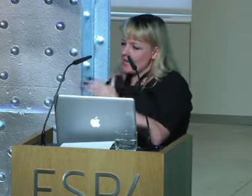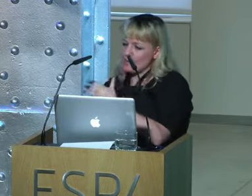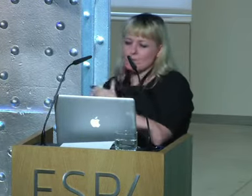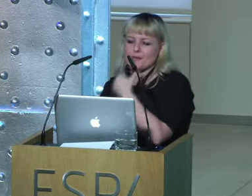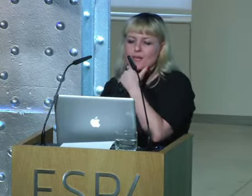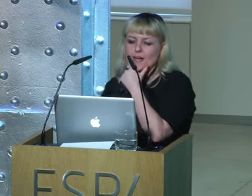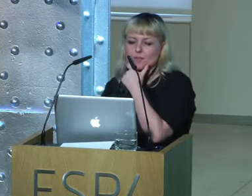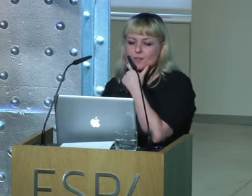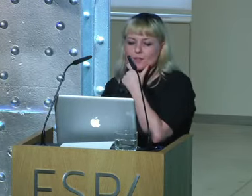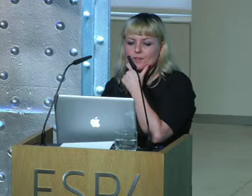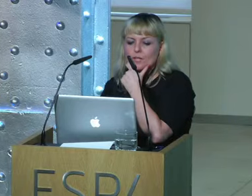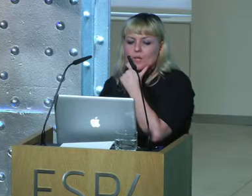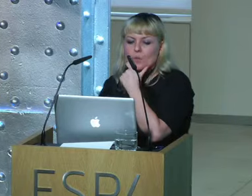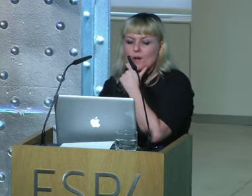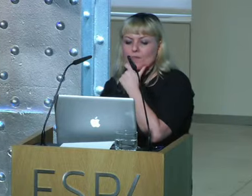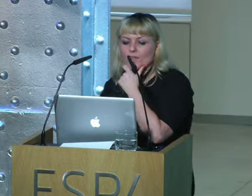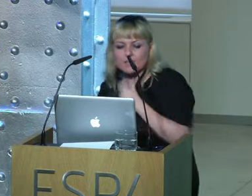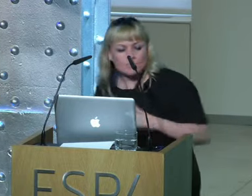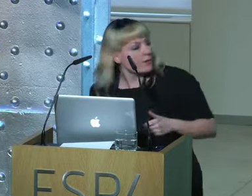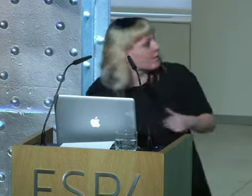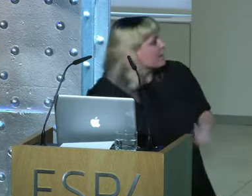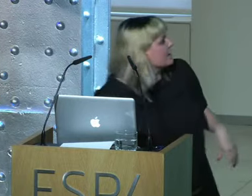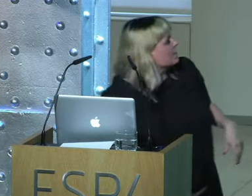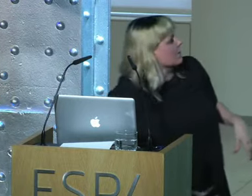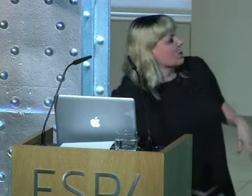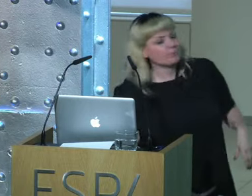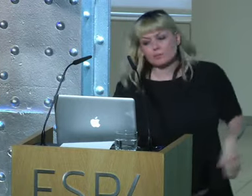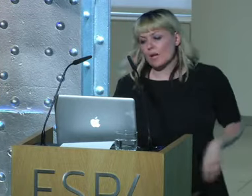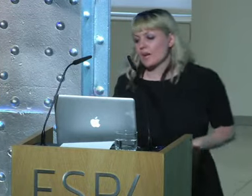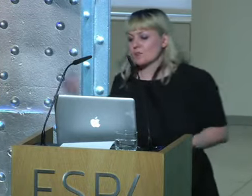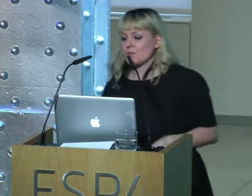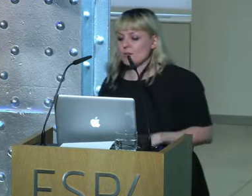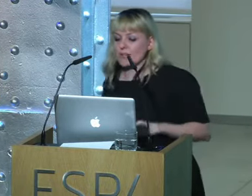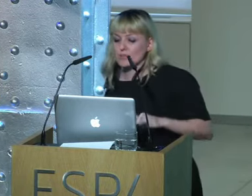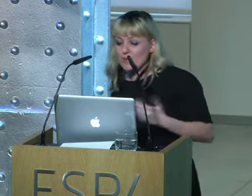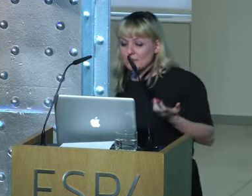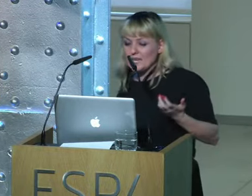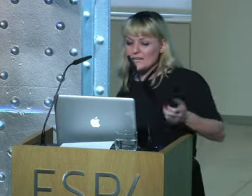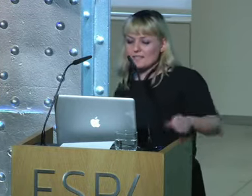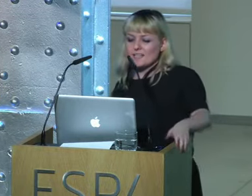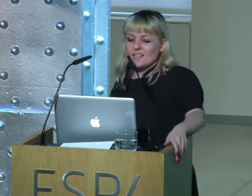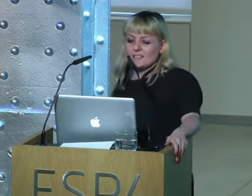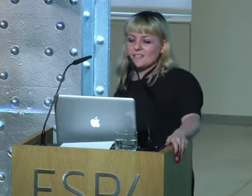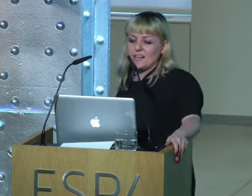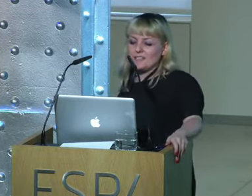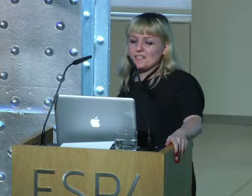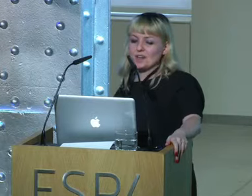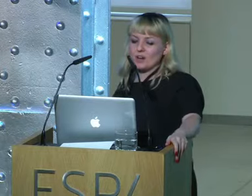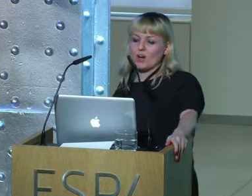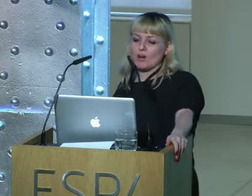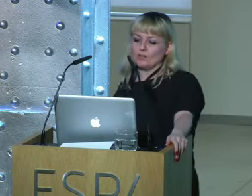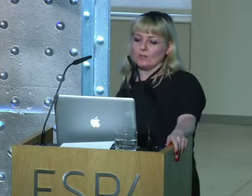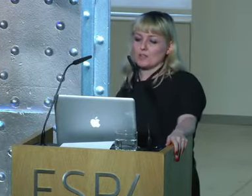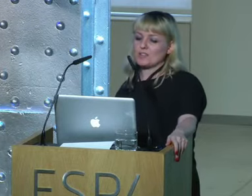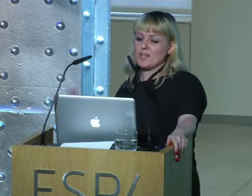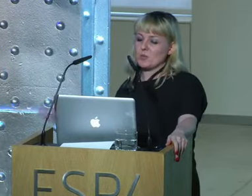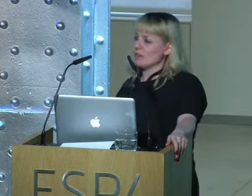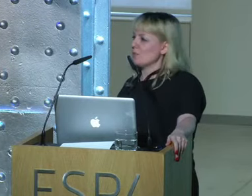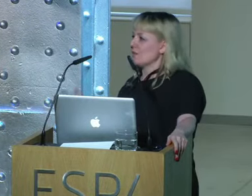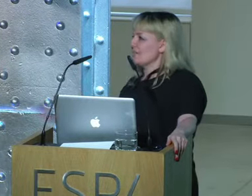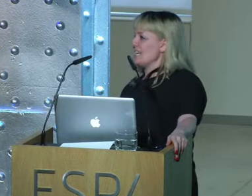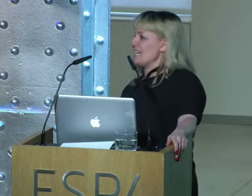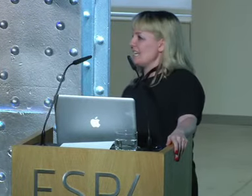and how we can make that happen. And one of the things from screenplays is this idea of what do